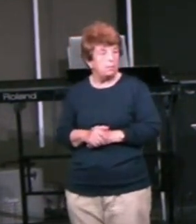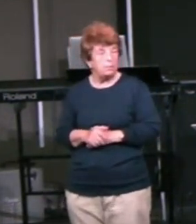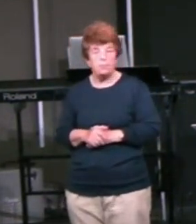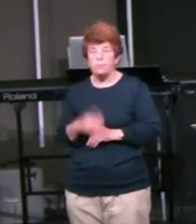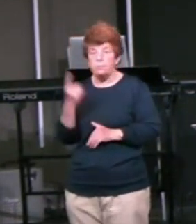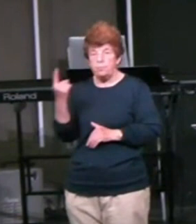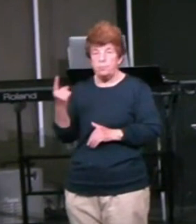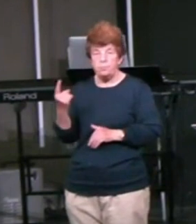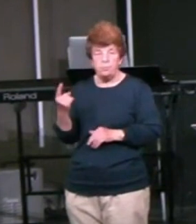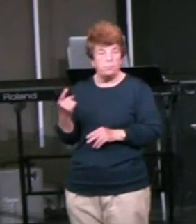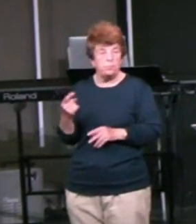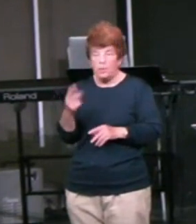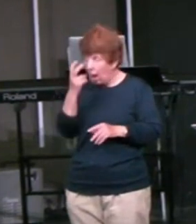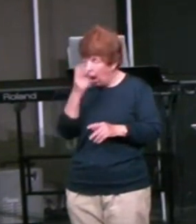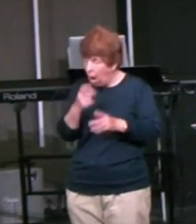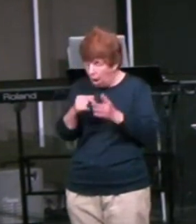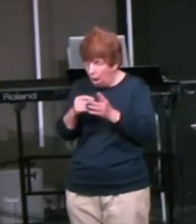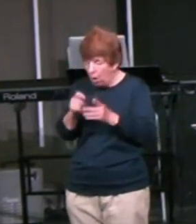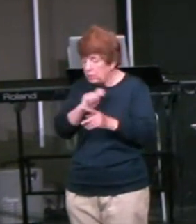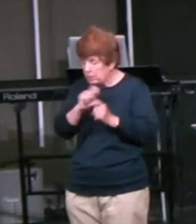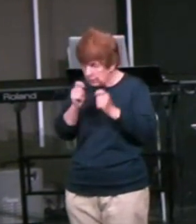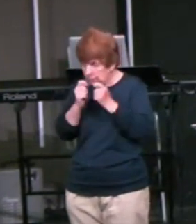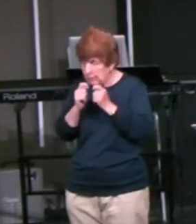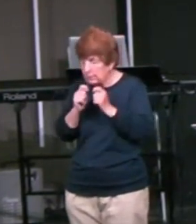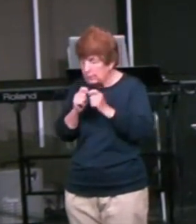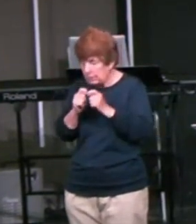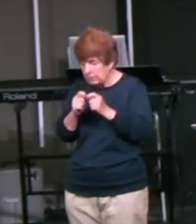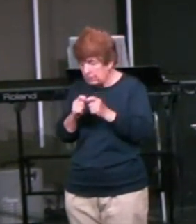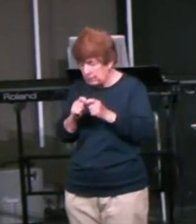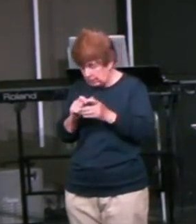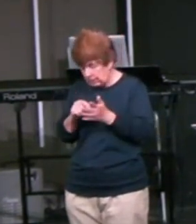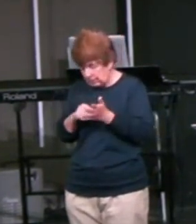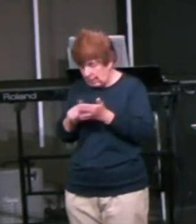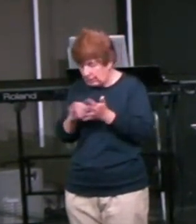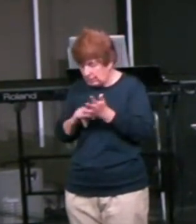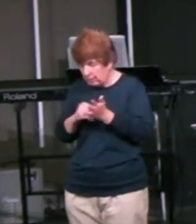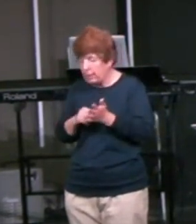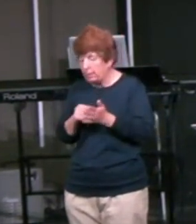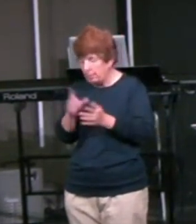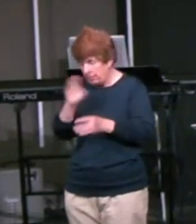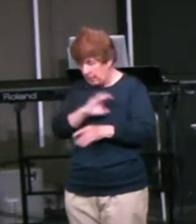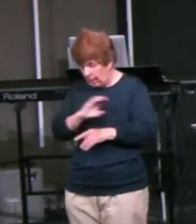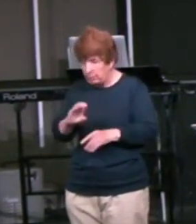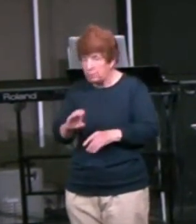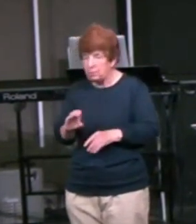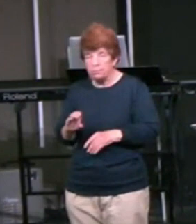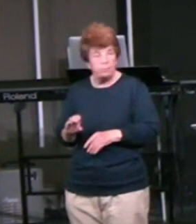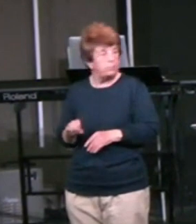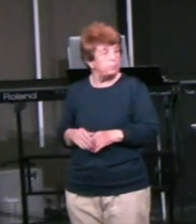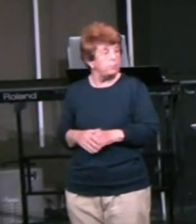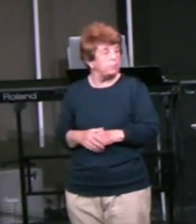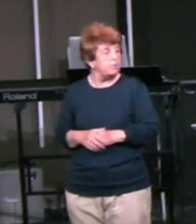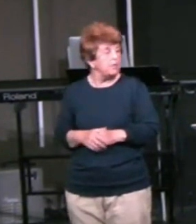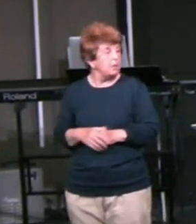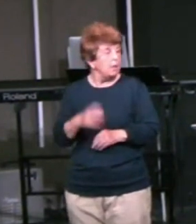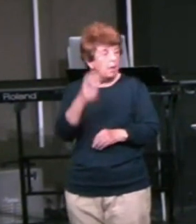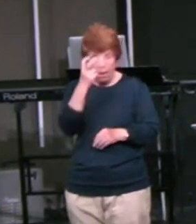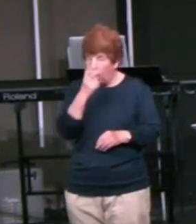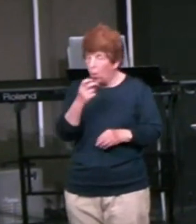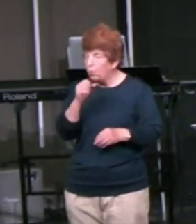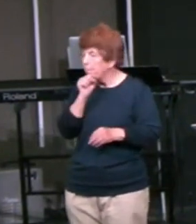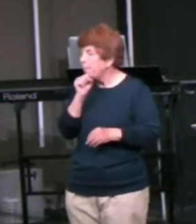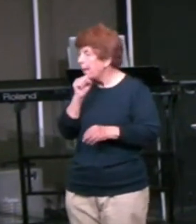One of the Old Testament characters that has really challenged me in that whole area is that old guy